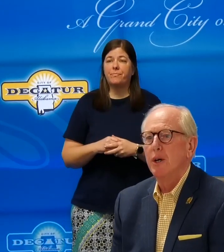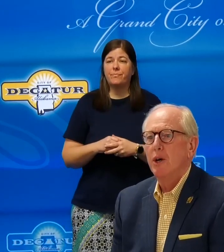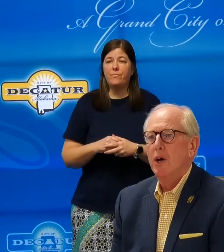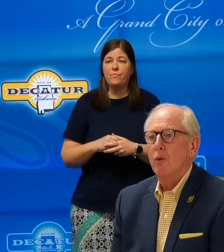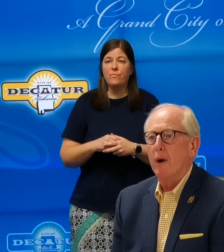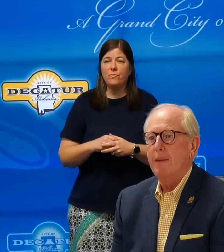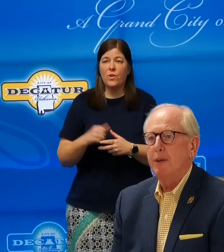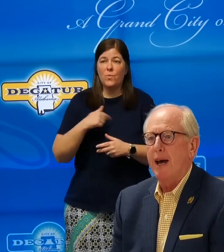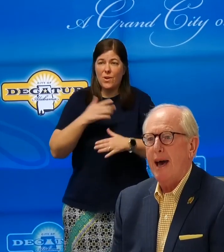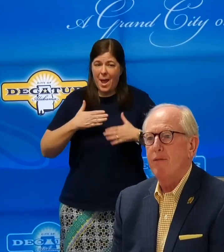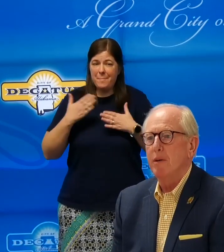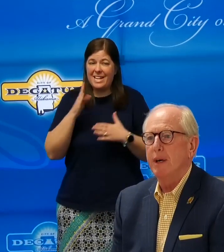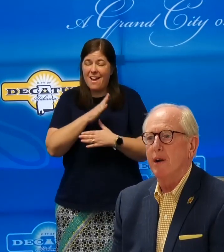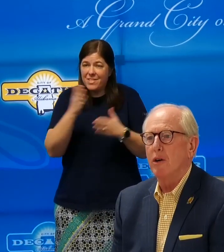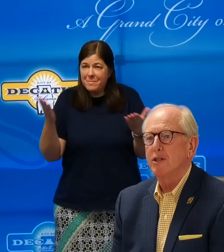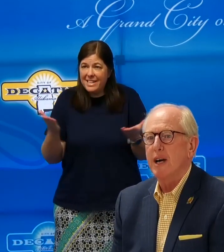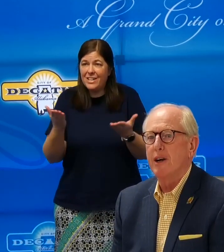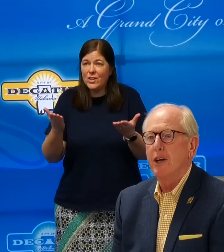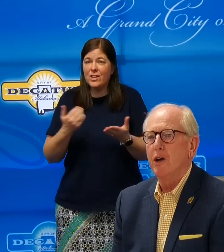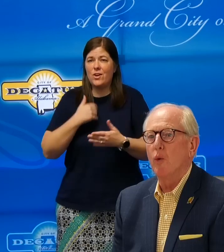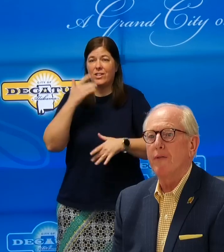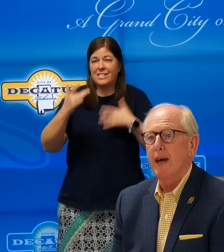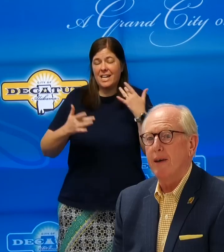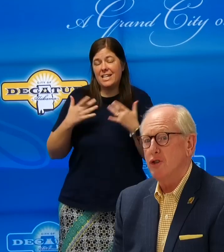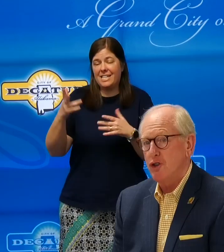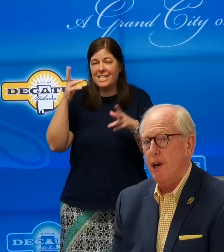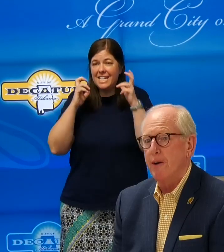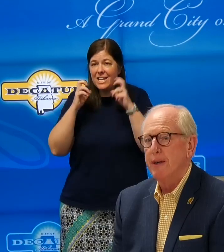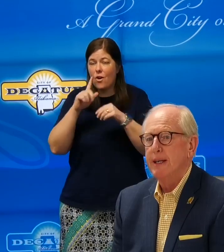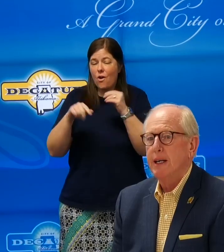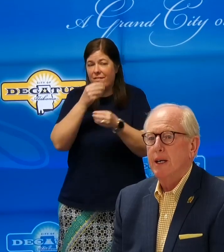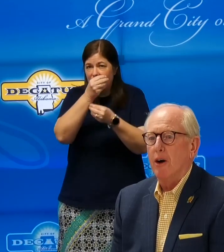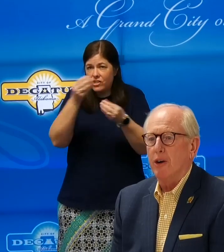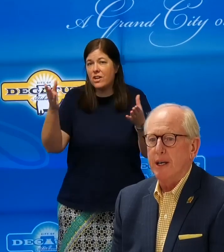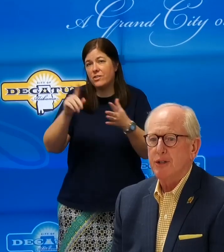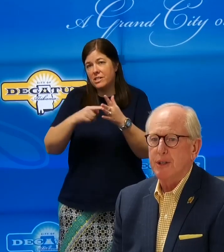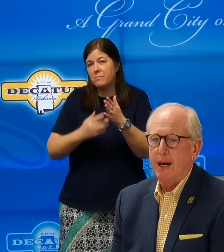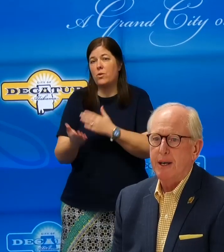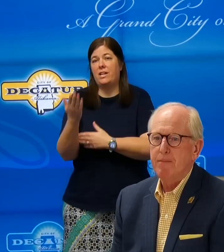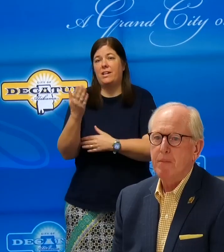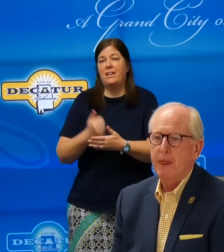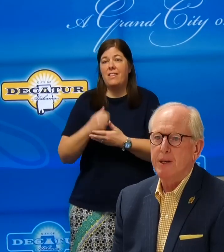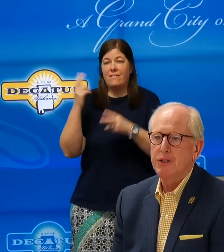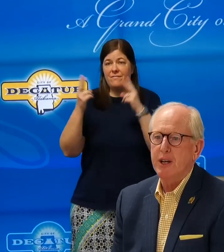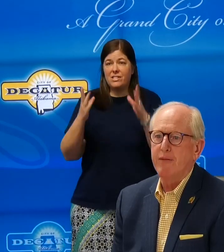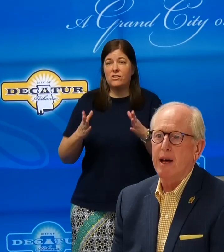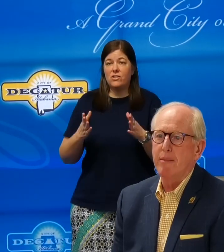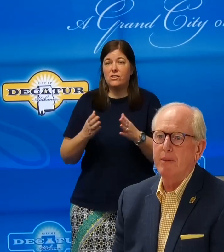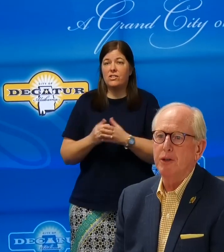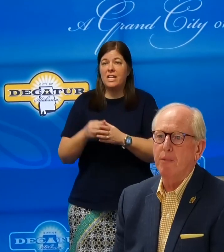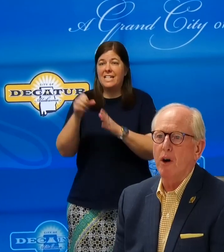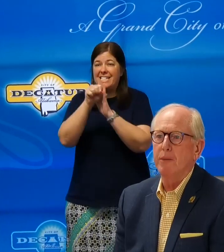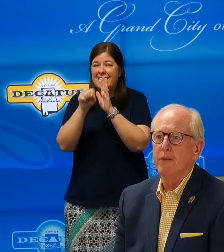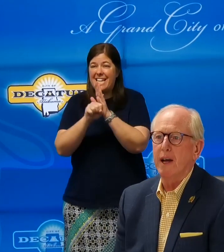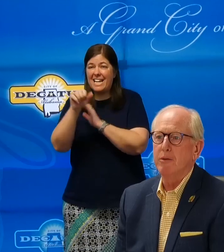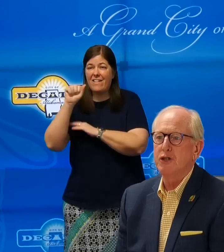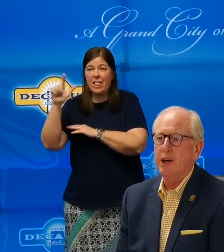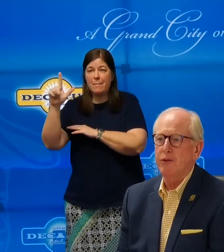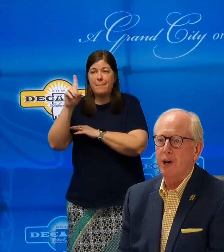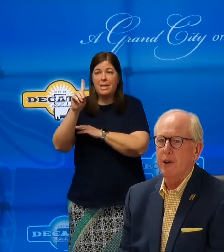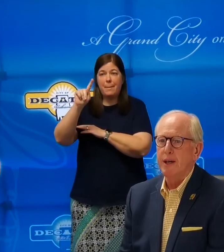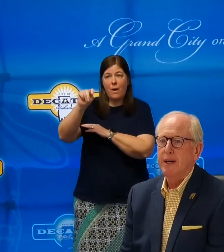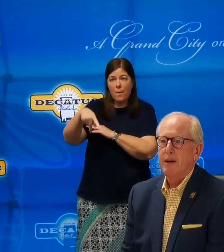backgrounds. We're happy to have them and are excited to hear what they have to share. Our guest today is State of Alabama Department of